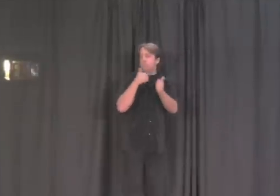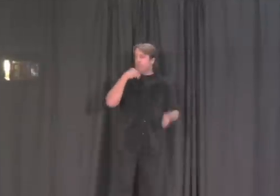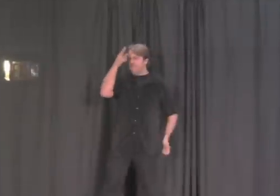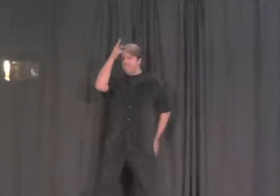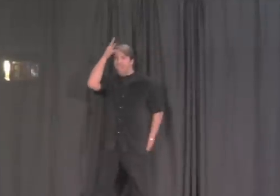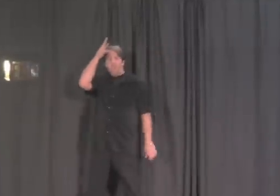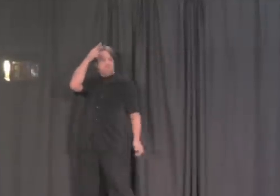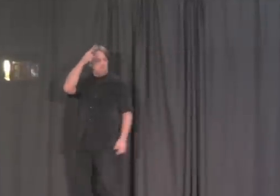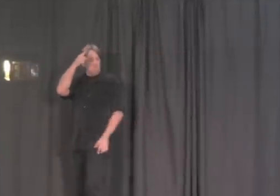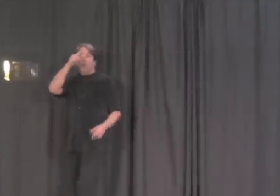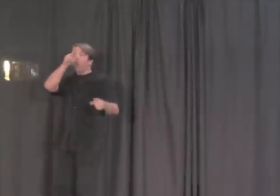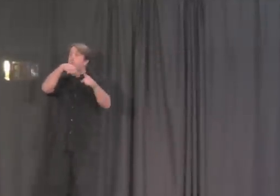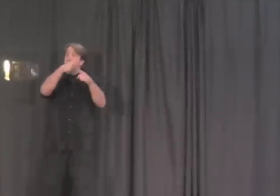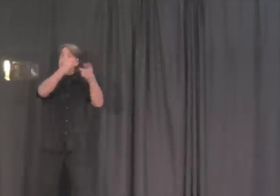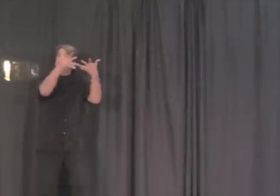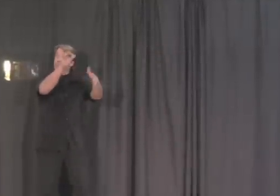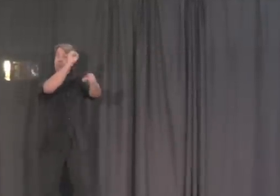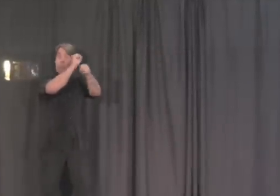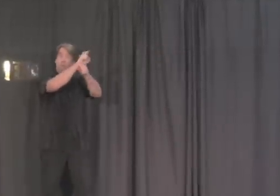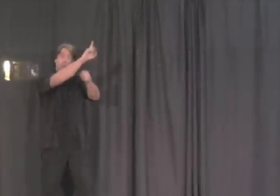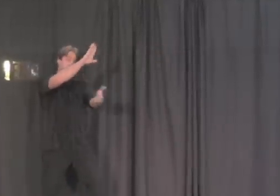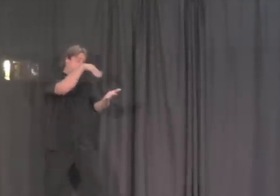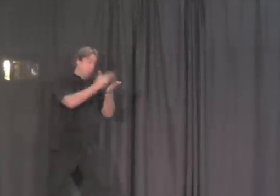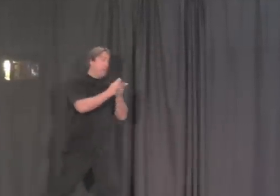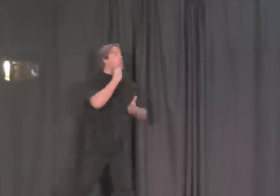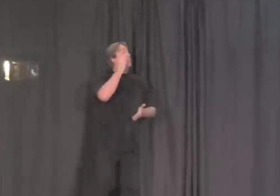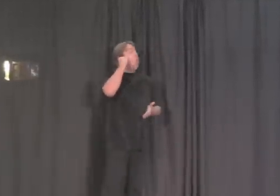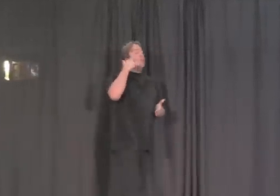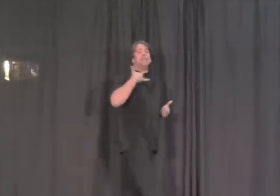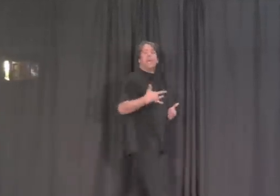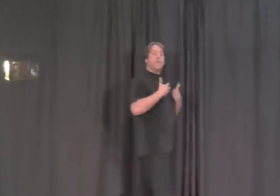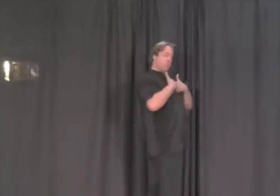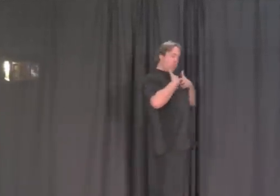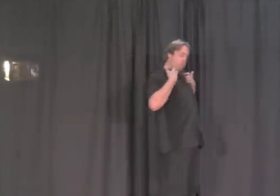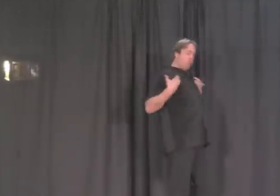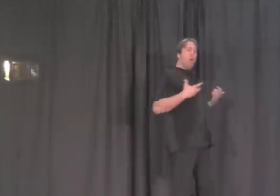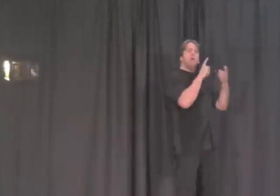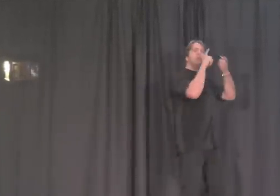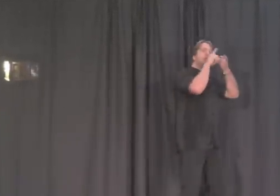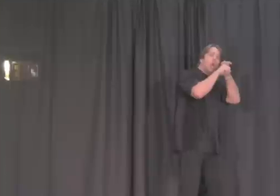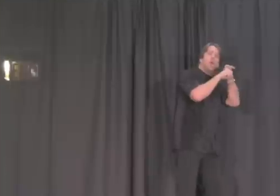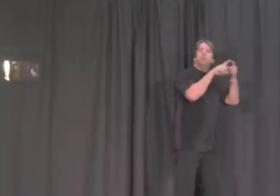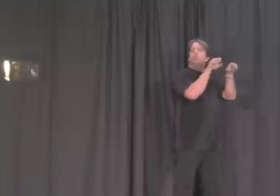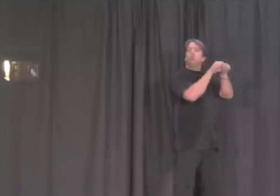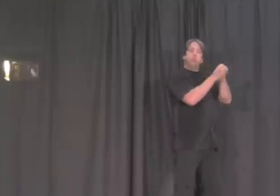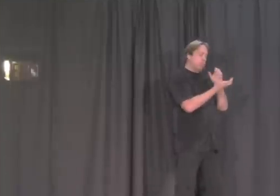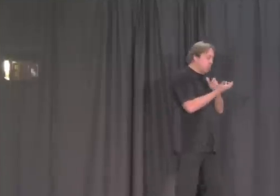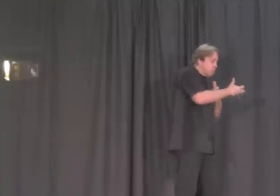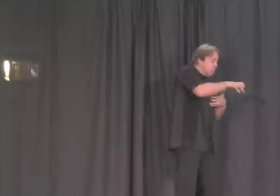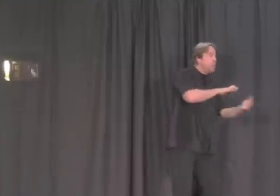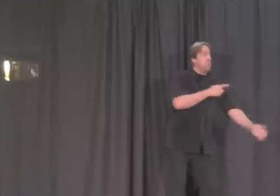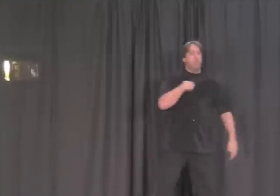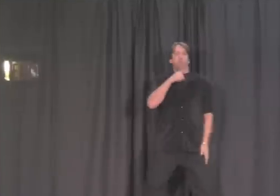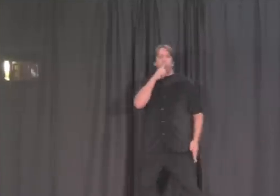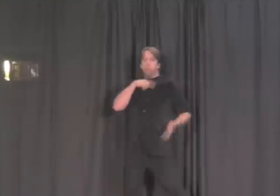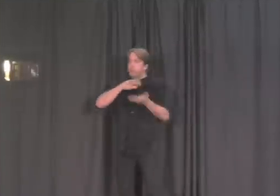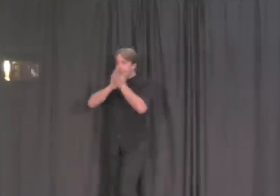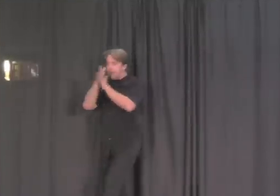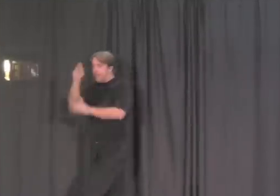I loved playing with my father growing up. I remember when he would get home from work, he would hang up his coat, take off his shoes, and